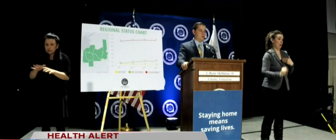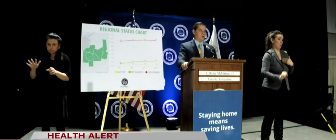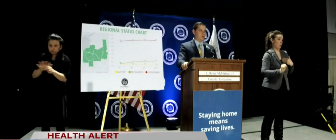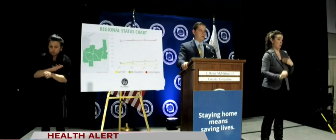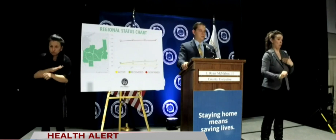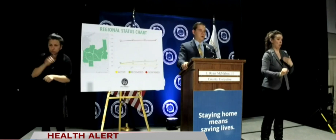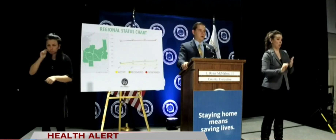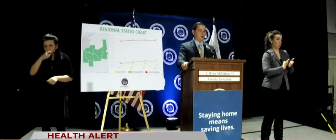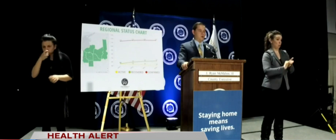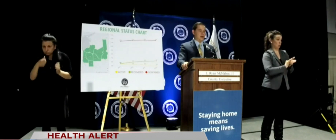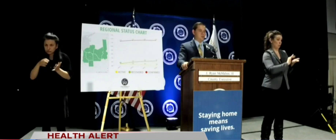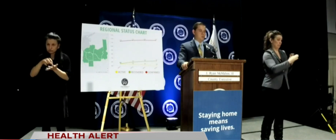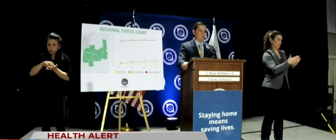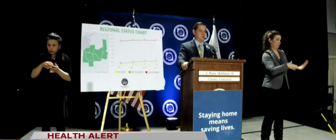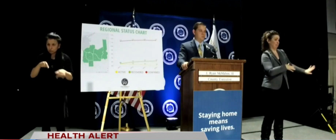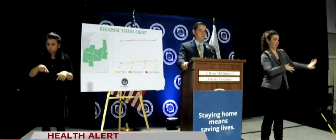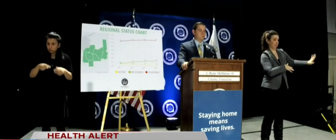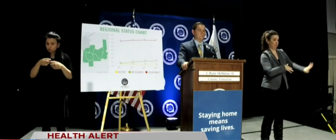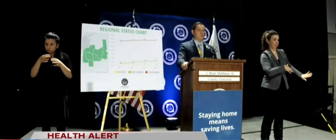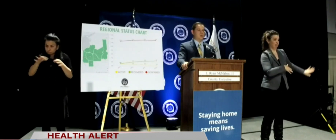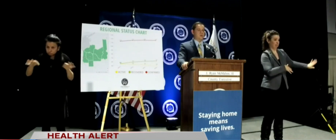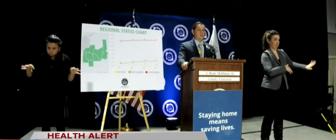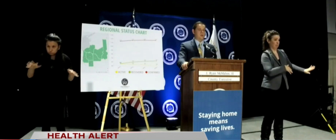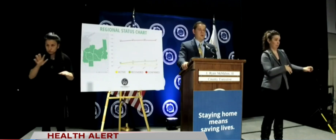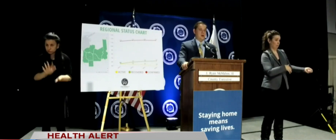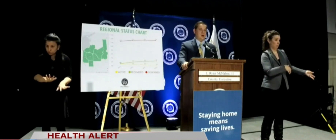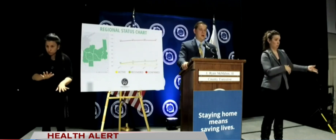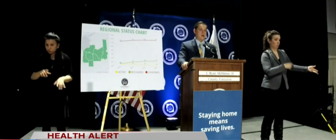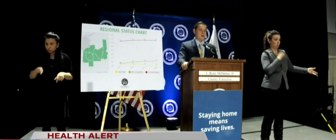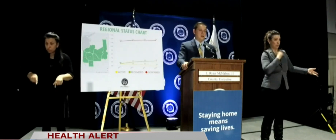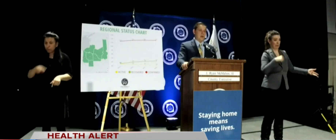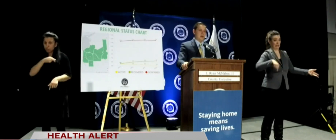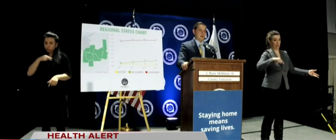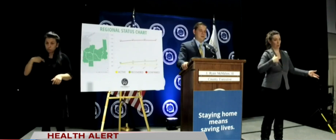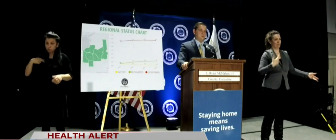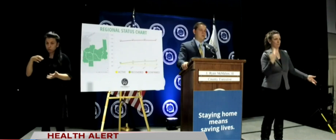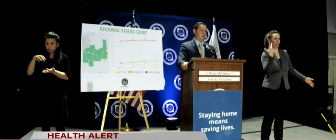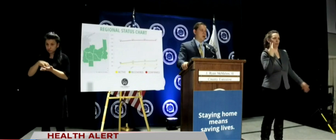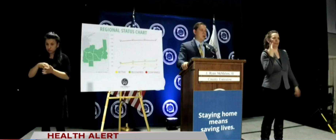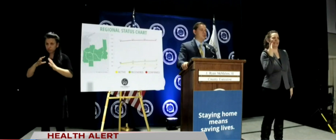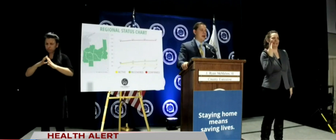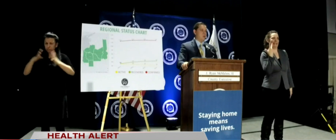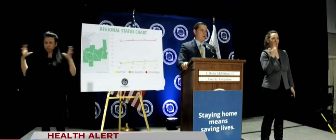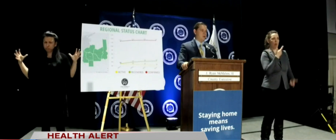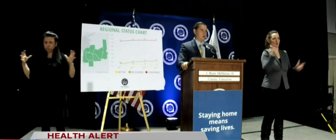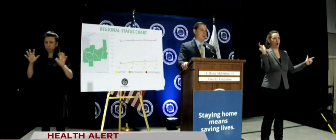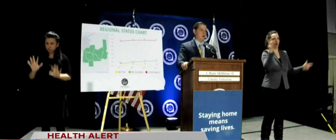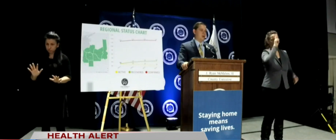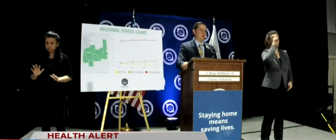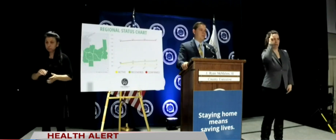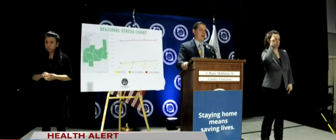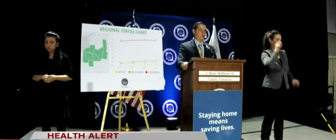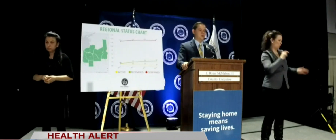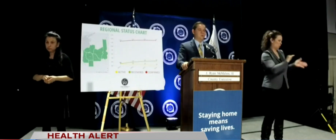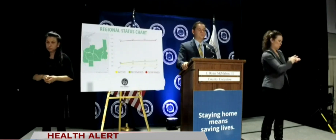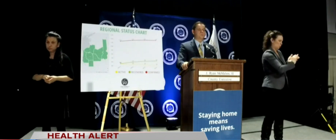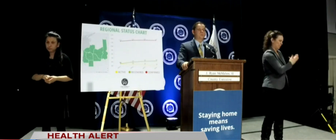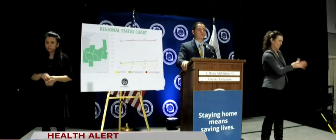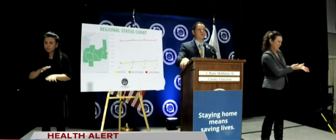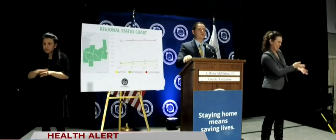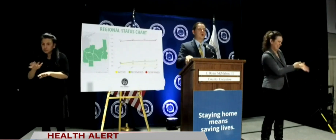We have 3 very large hospitals with a very large network of primary care